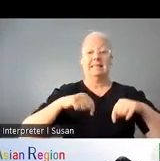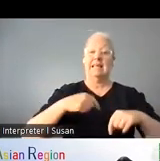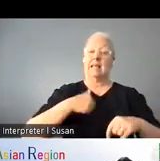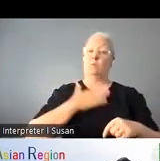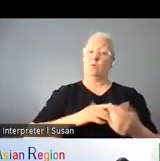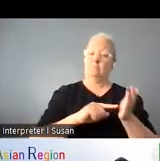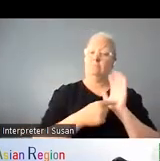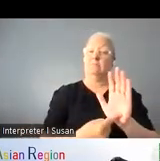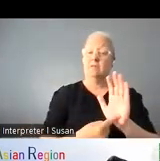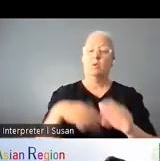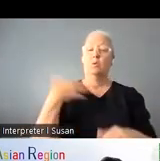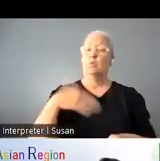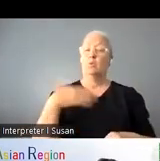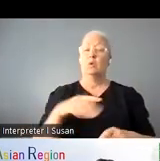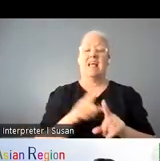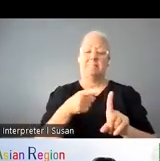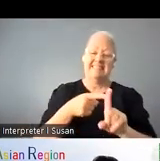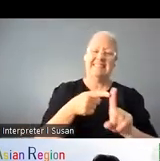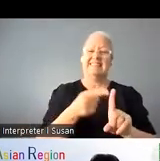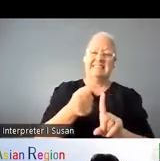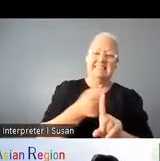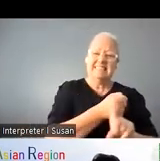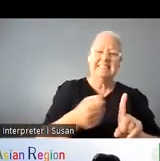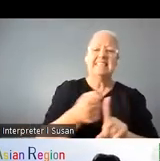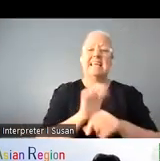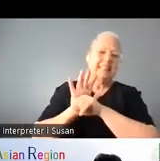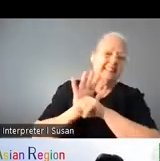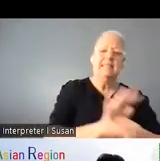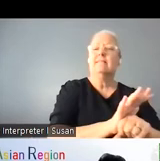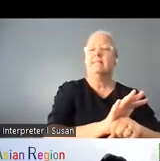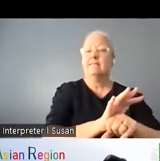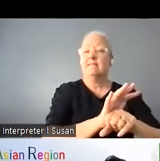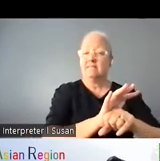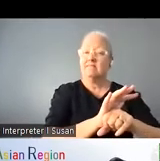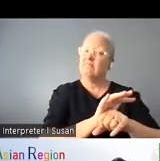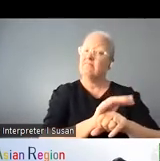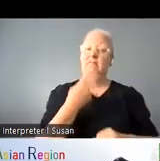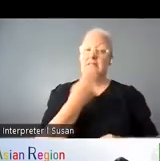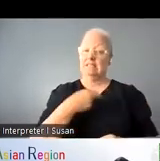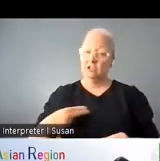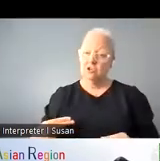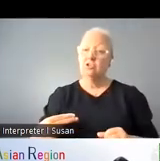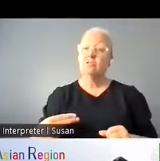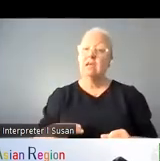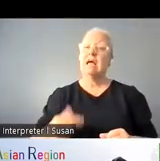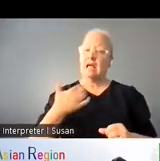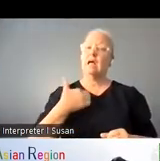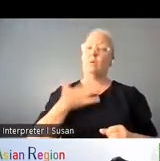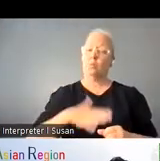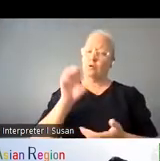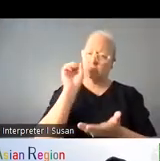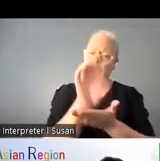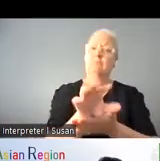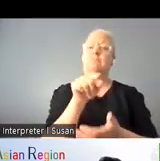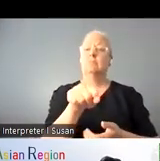torture and inhuman or degrading treatment are cruel reality in Indonesia. And spoiler alert, if you are a person who live